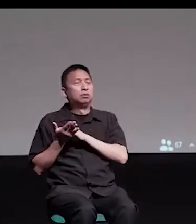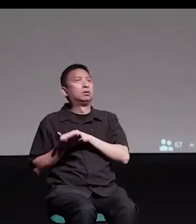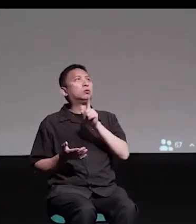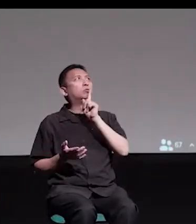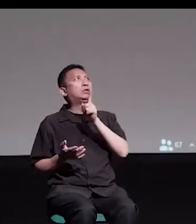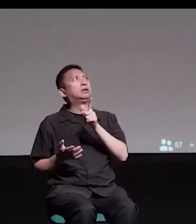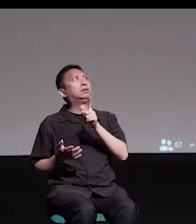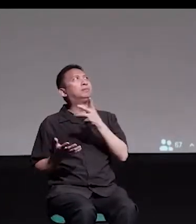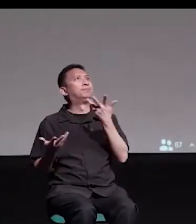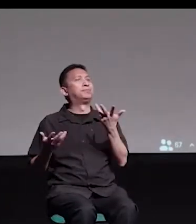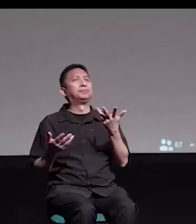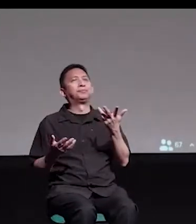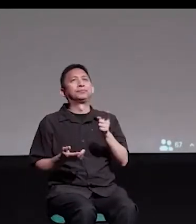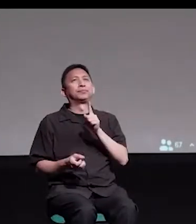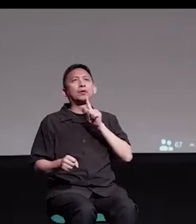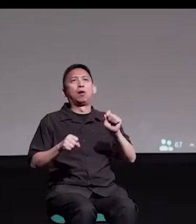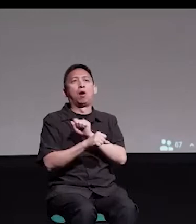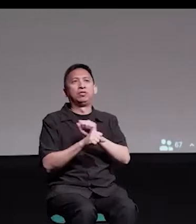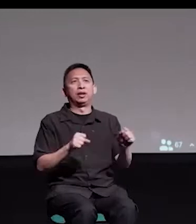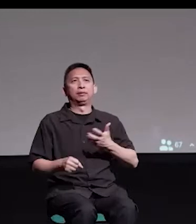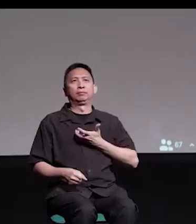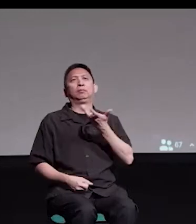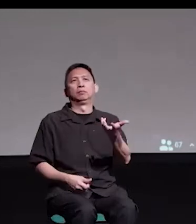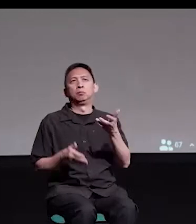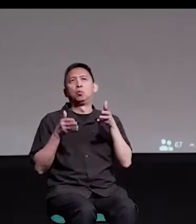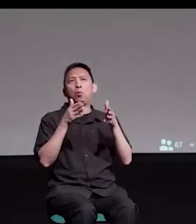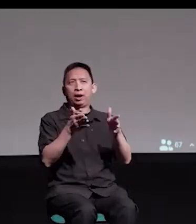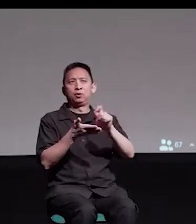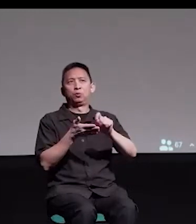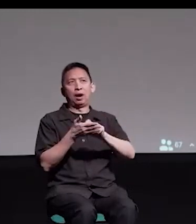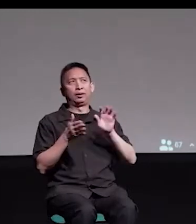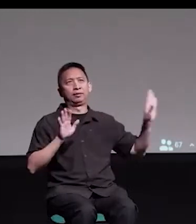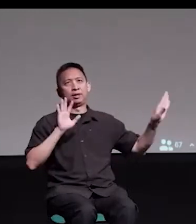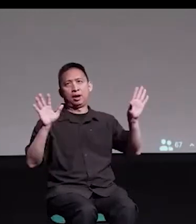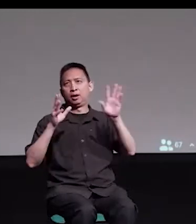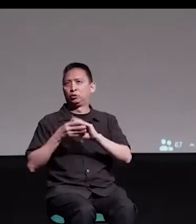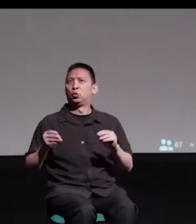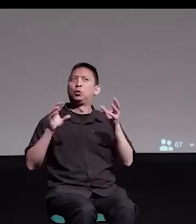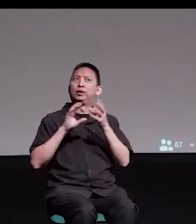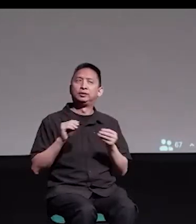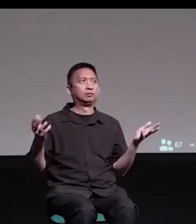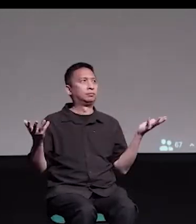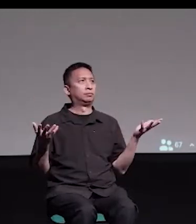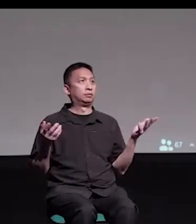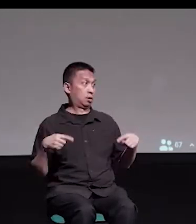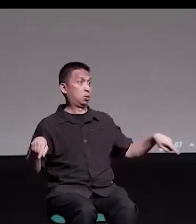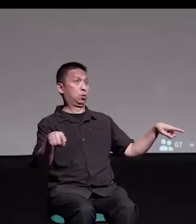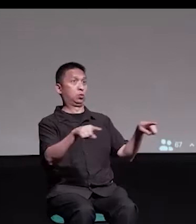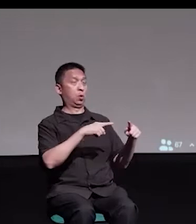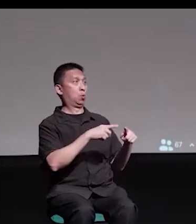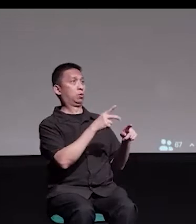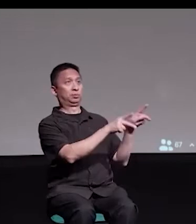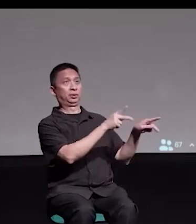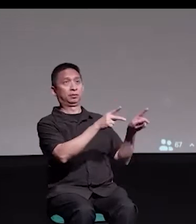and authentic way, write the stories of the people who have given you their lives